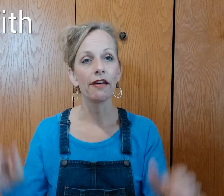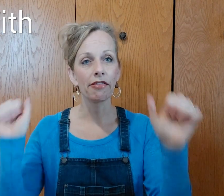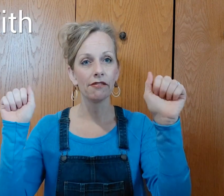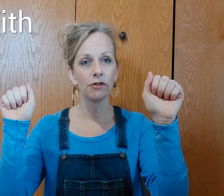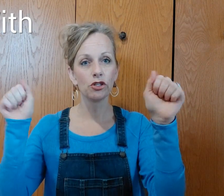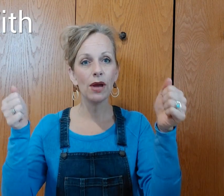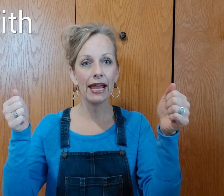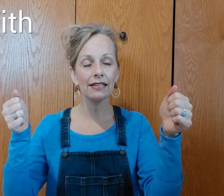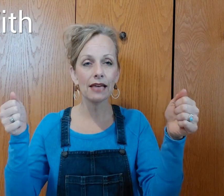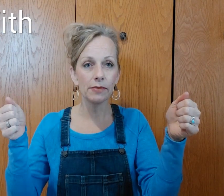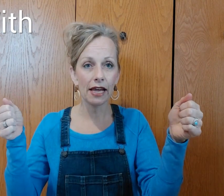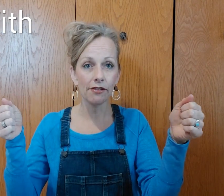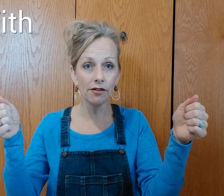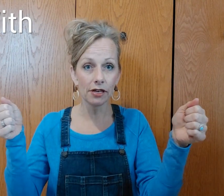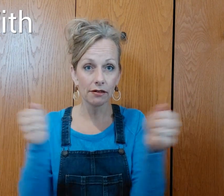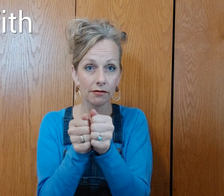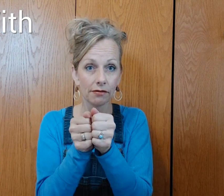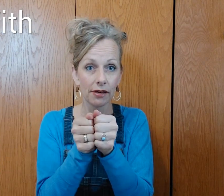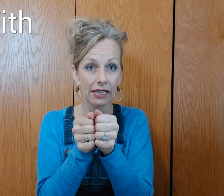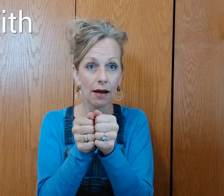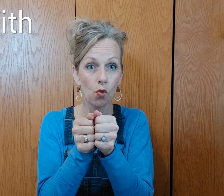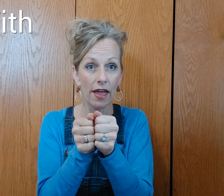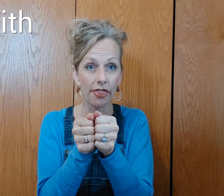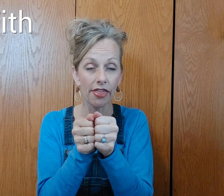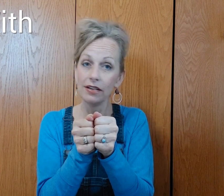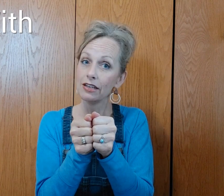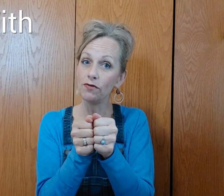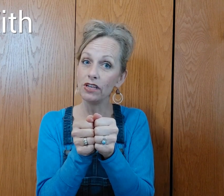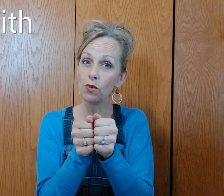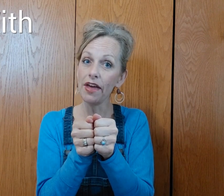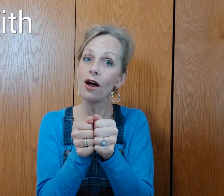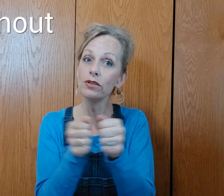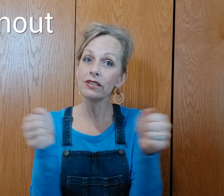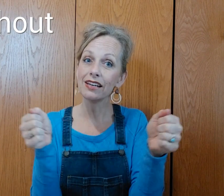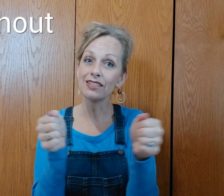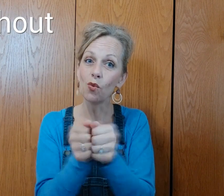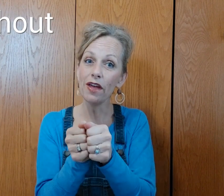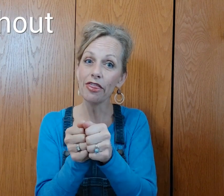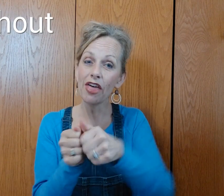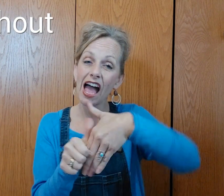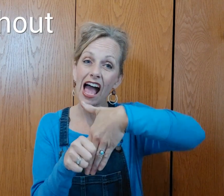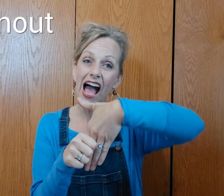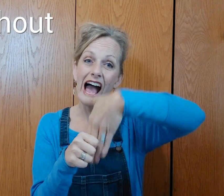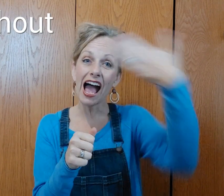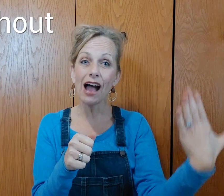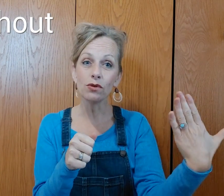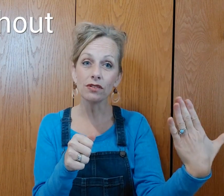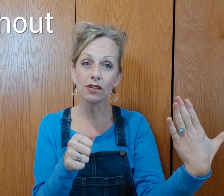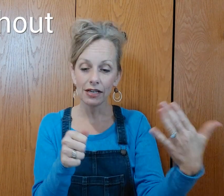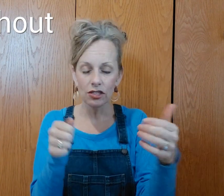With. Your two hands come together. They come with. Now, if you did without, it's a with out. So you can